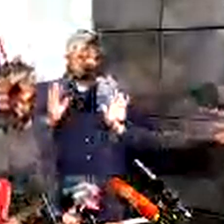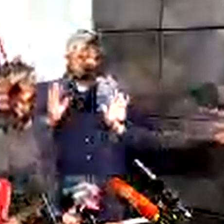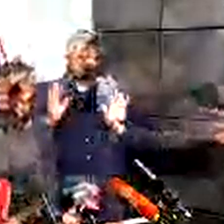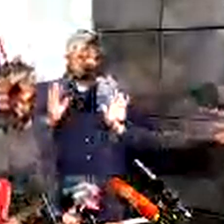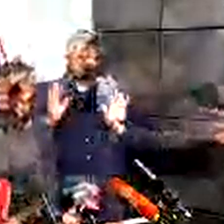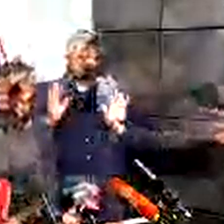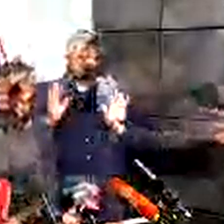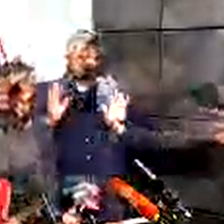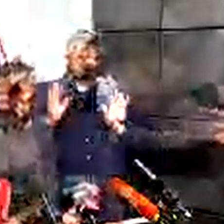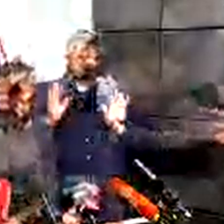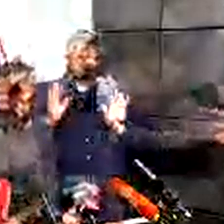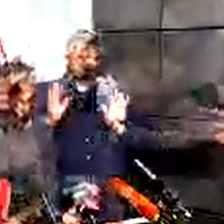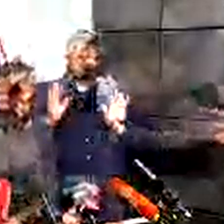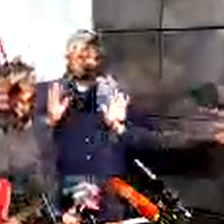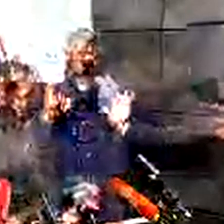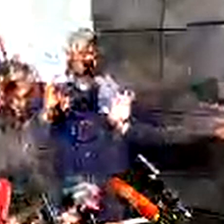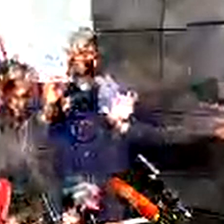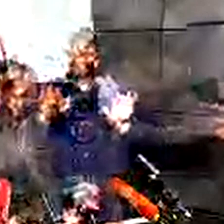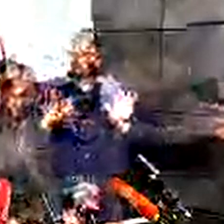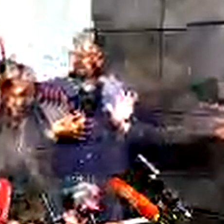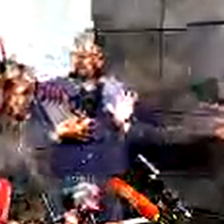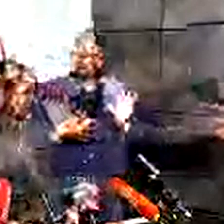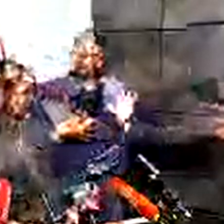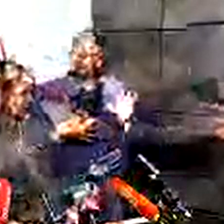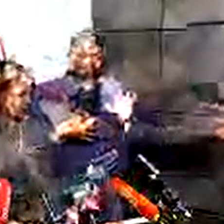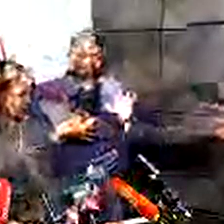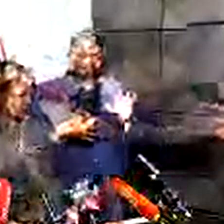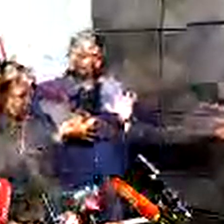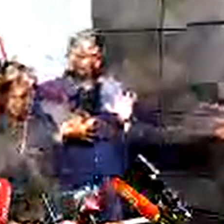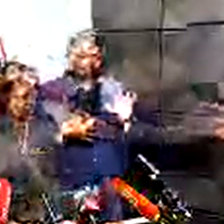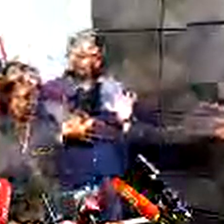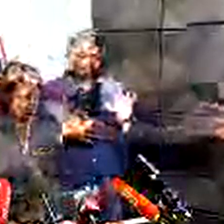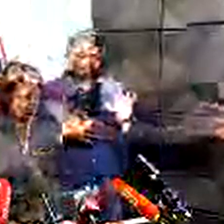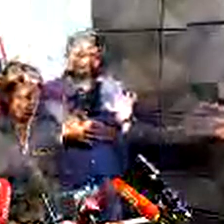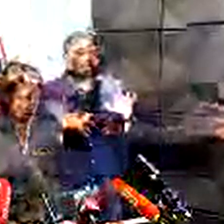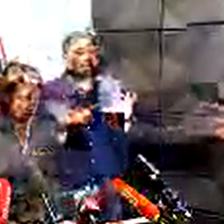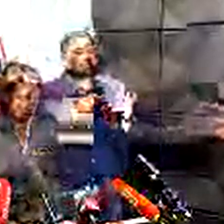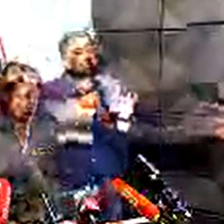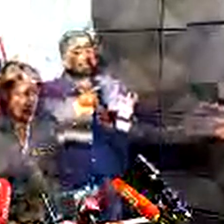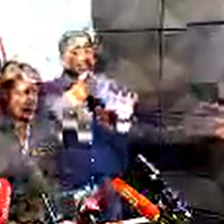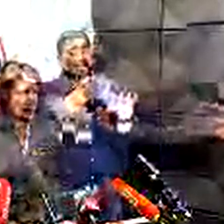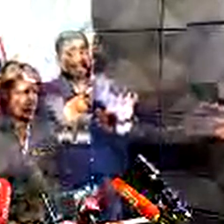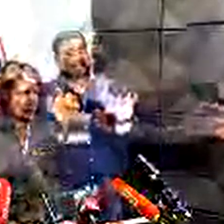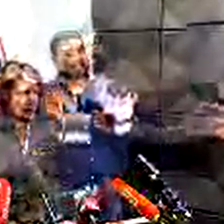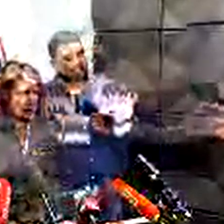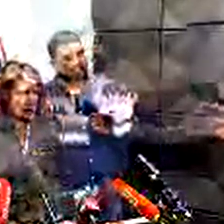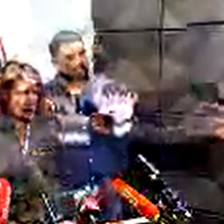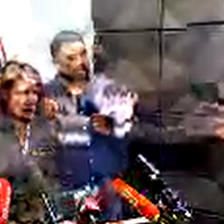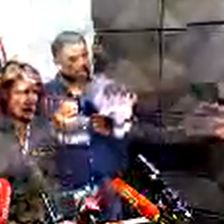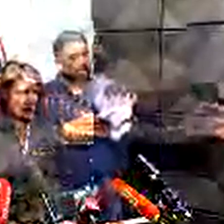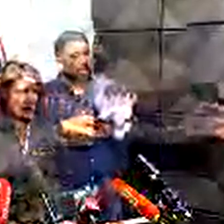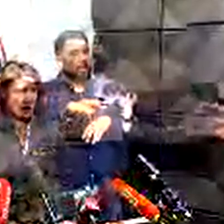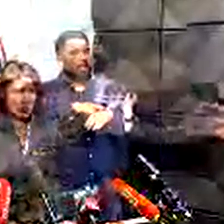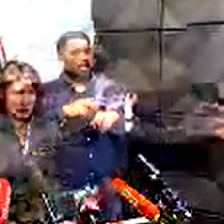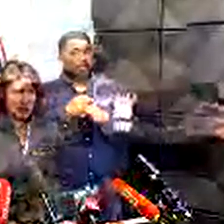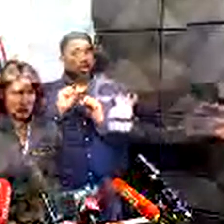Thank you. So recognising that any decisions, as Graham has said, regarding the police